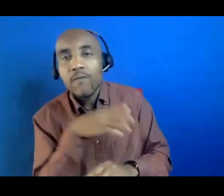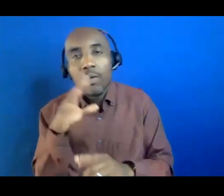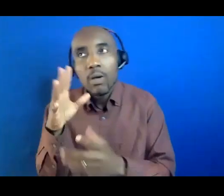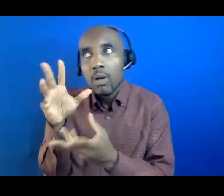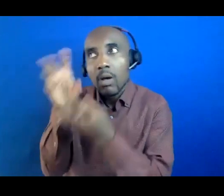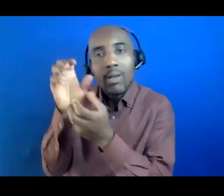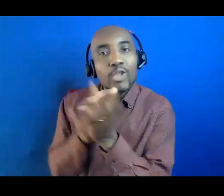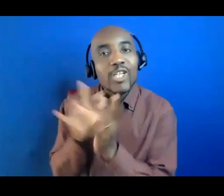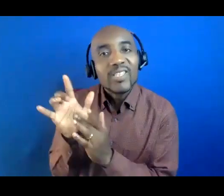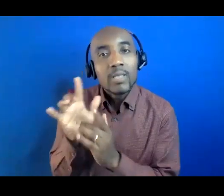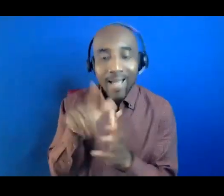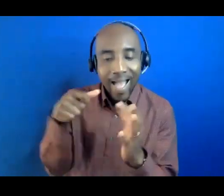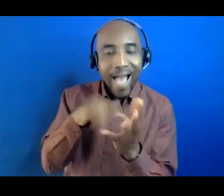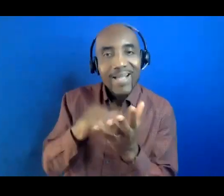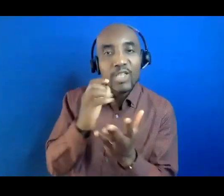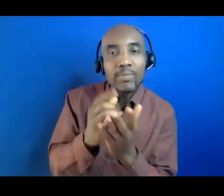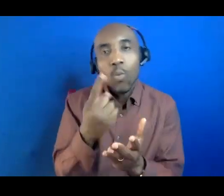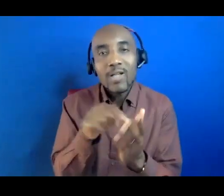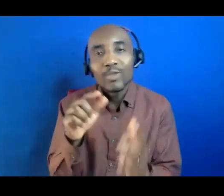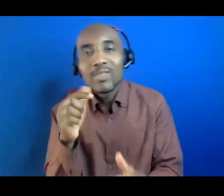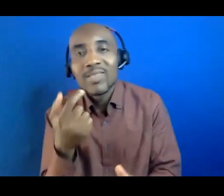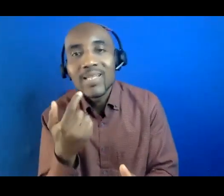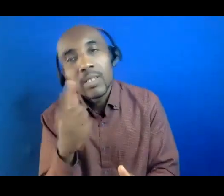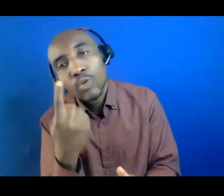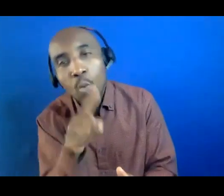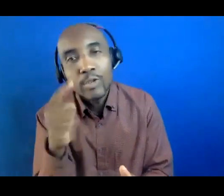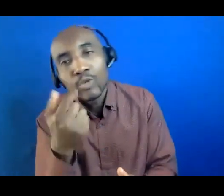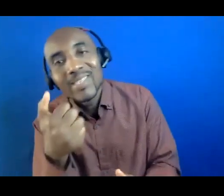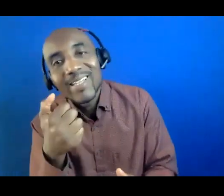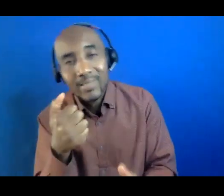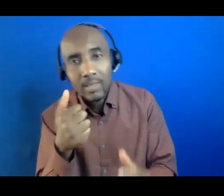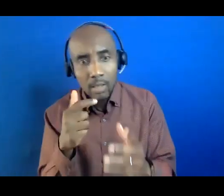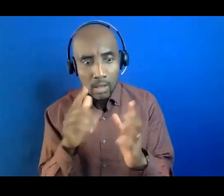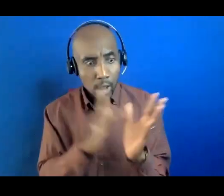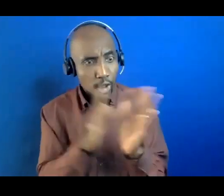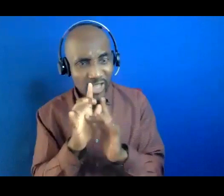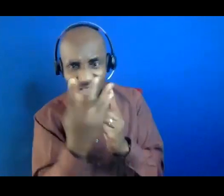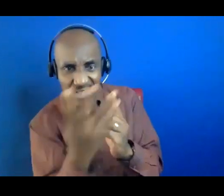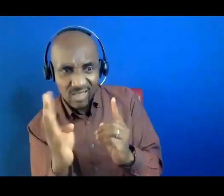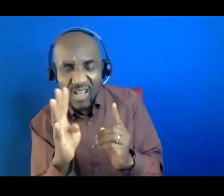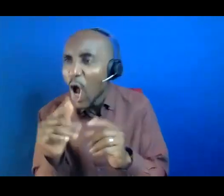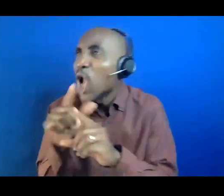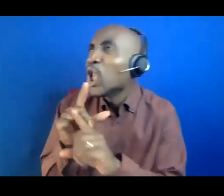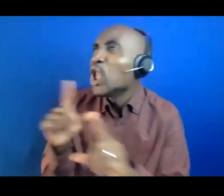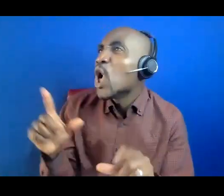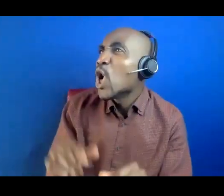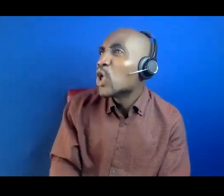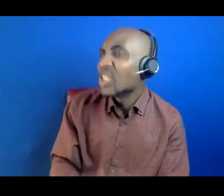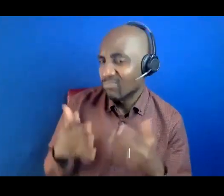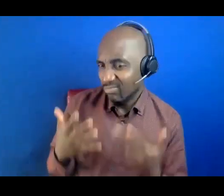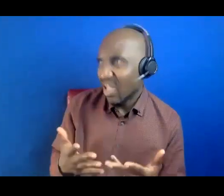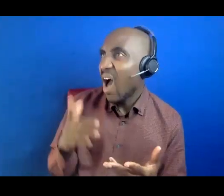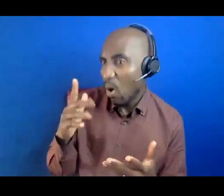that they, the apostles, gathered around Jesus and asked him, "Lord, are you at this time going to restore